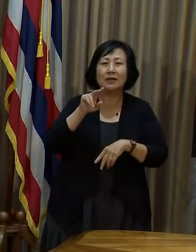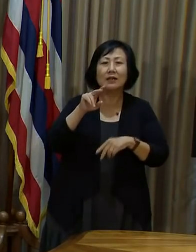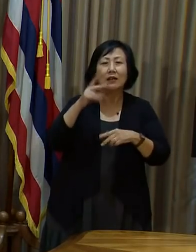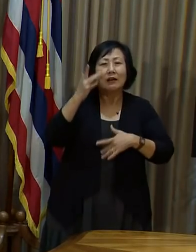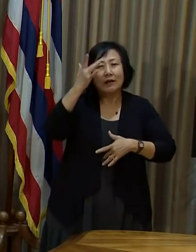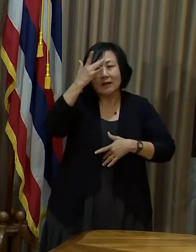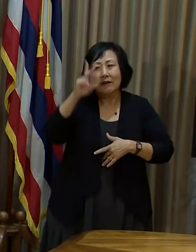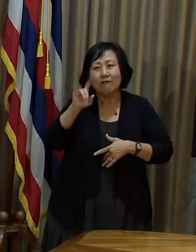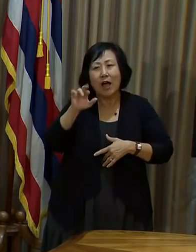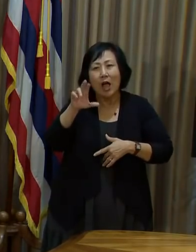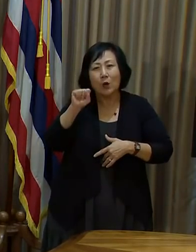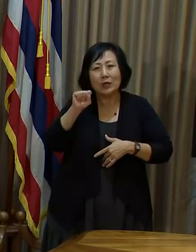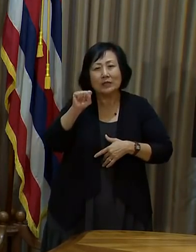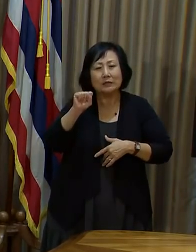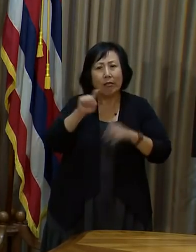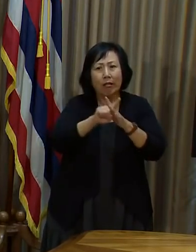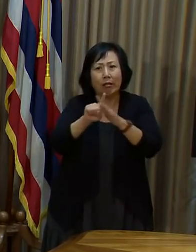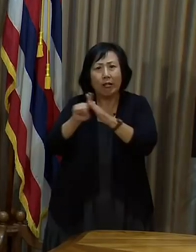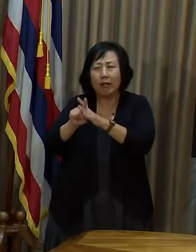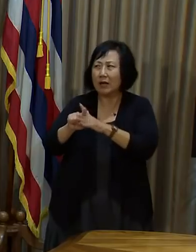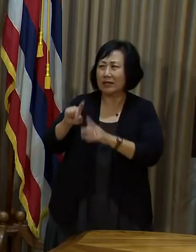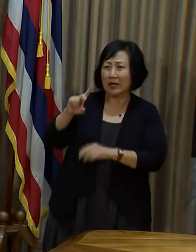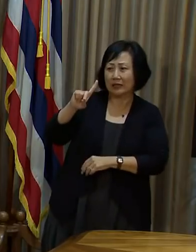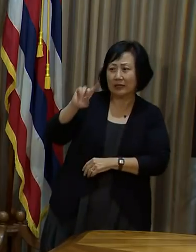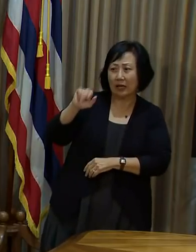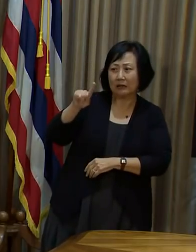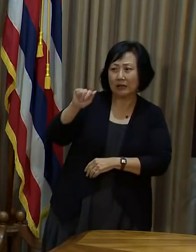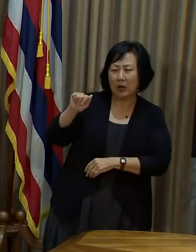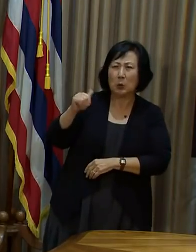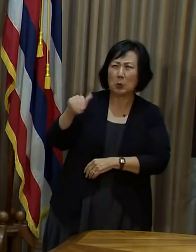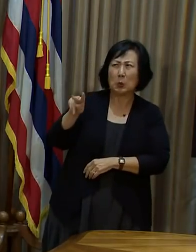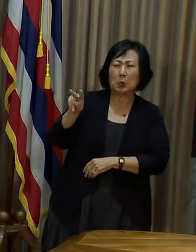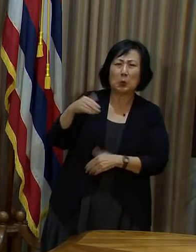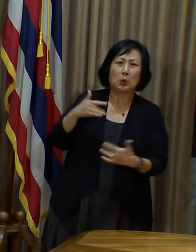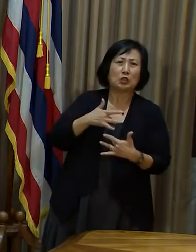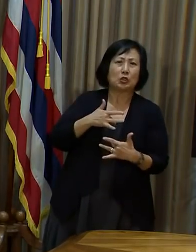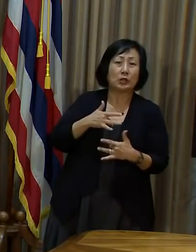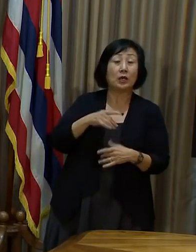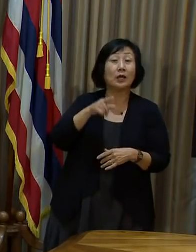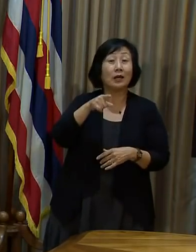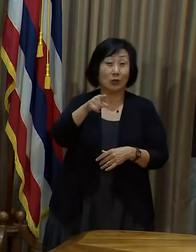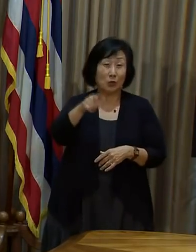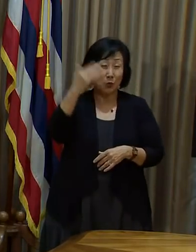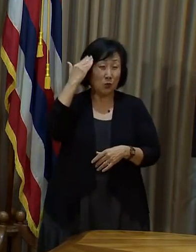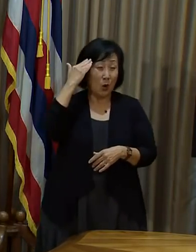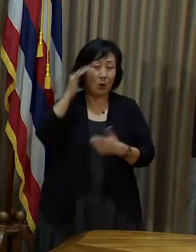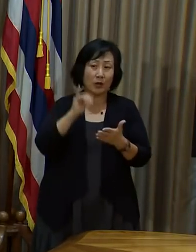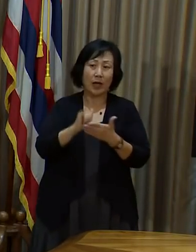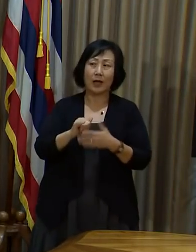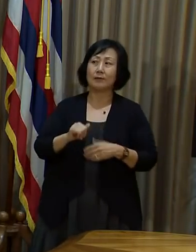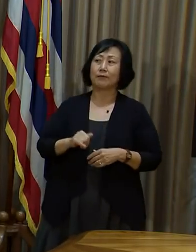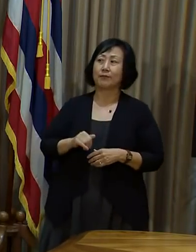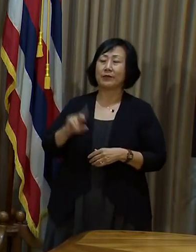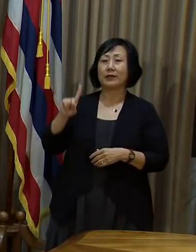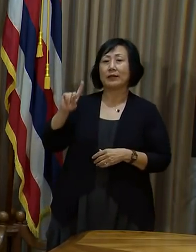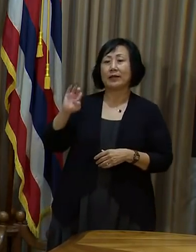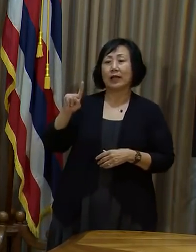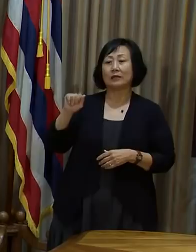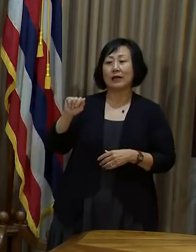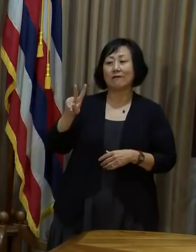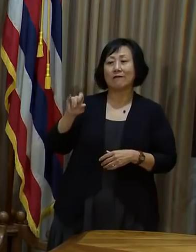variant, it is very concerning. As you are aware, it's definitely easier